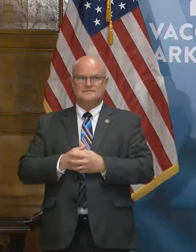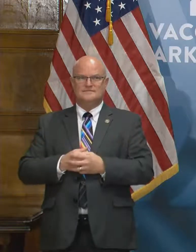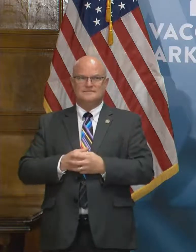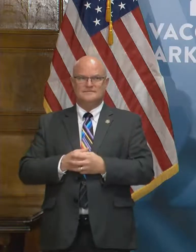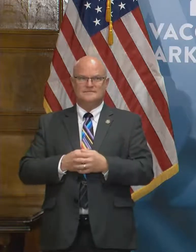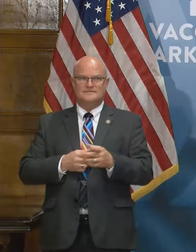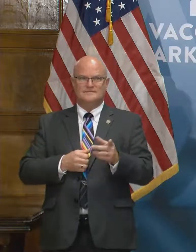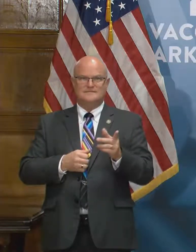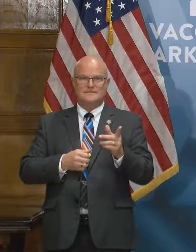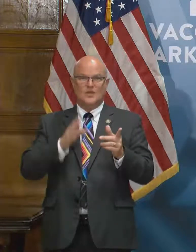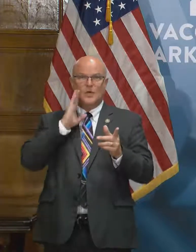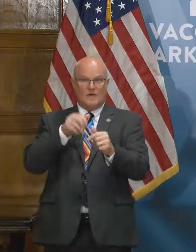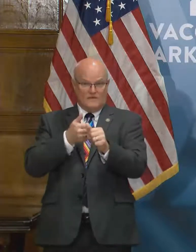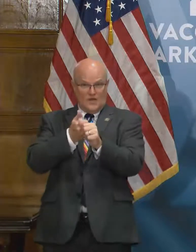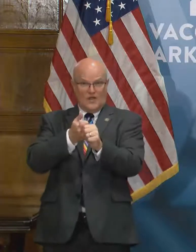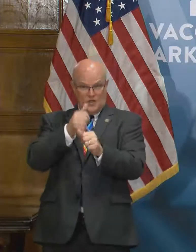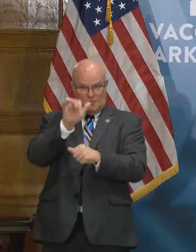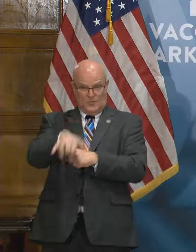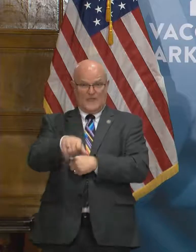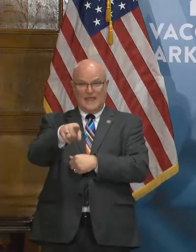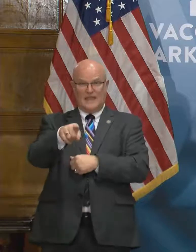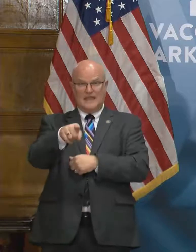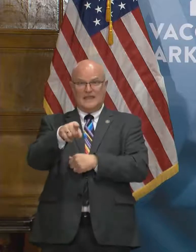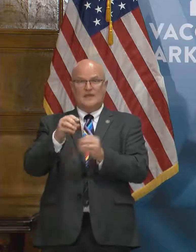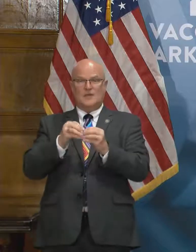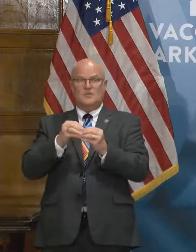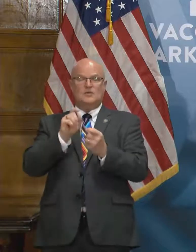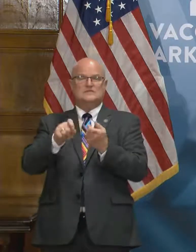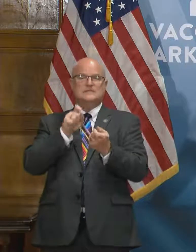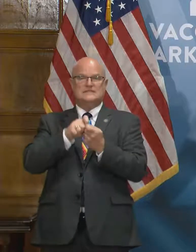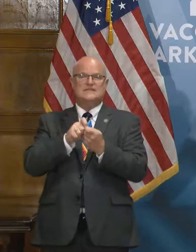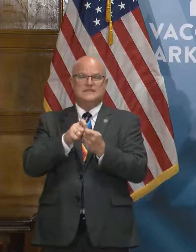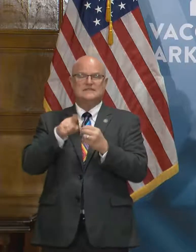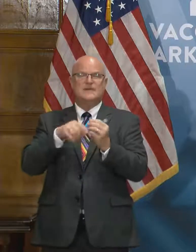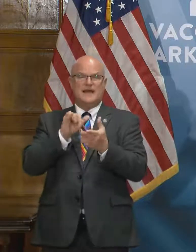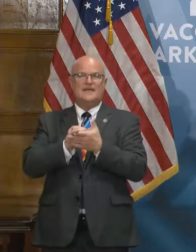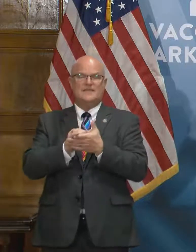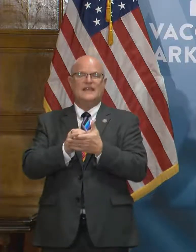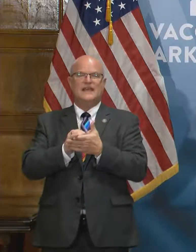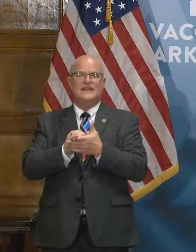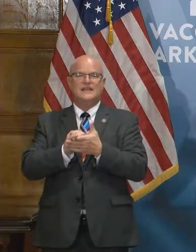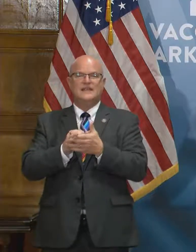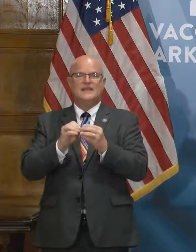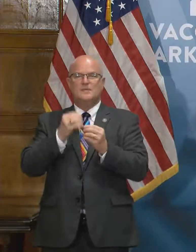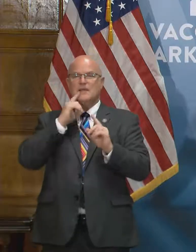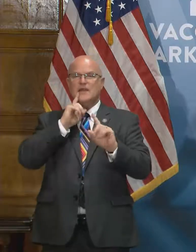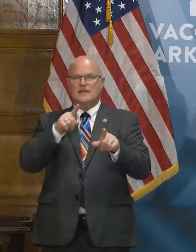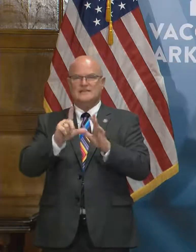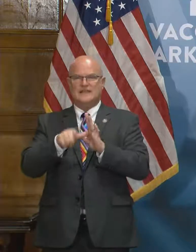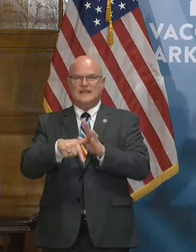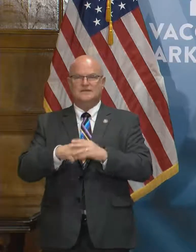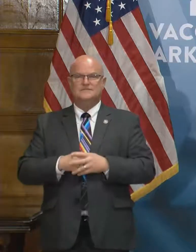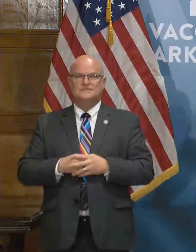All right, and we will follow up with getting you some more specifics on that, give you a better answer